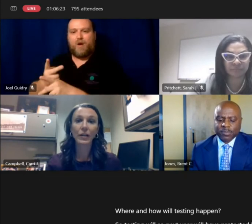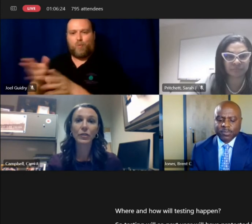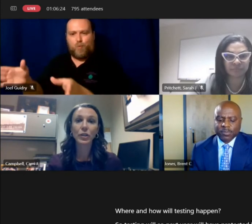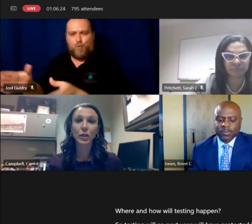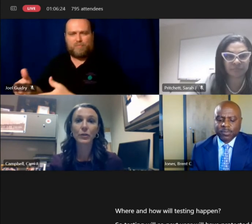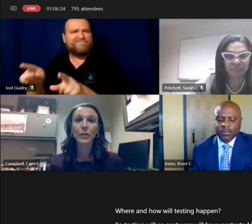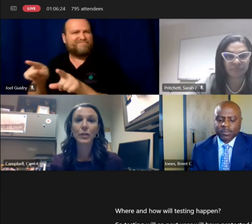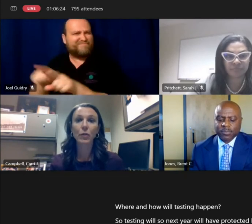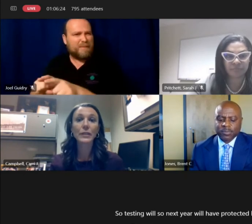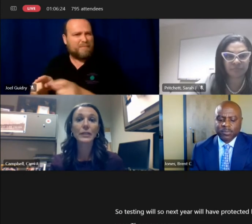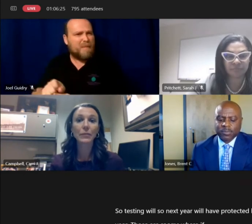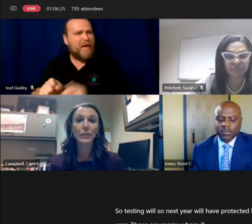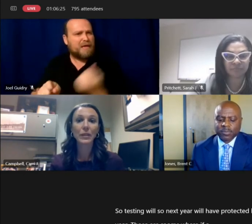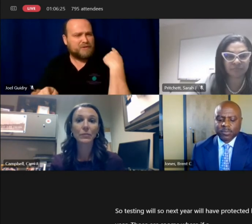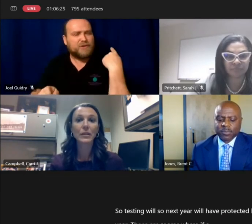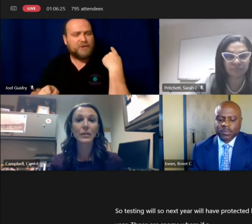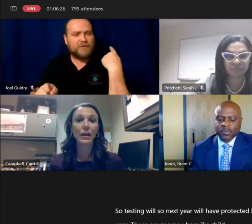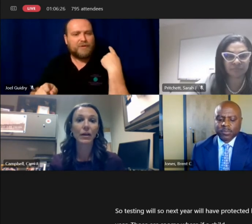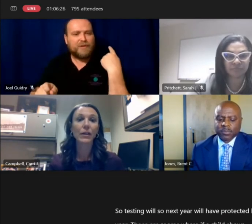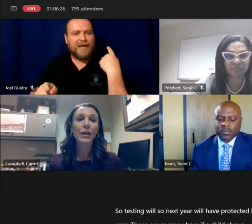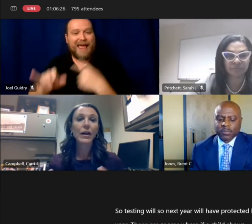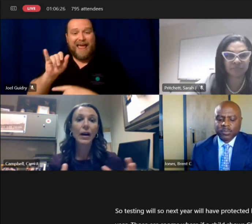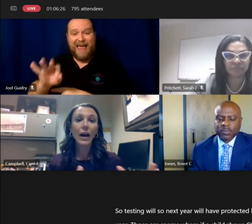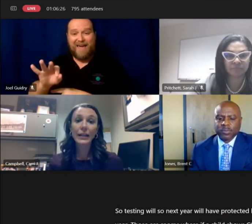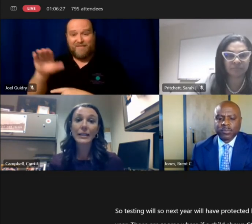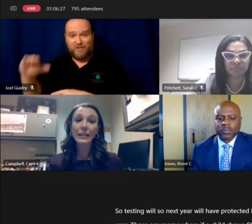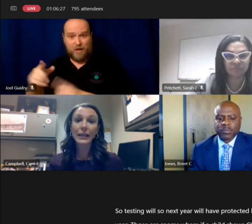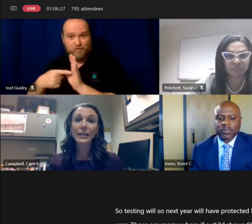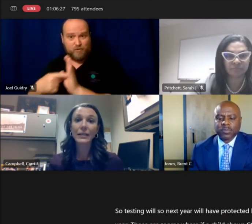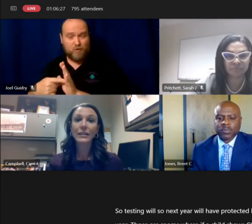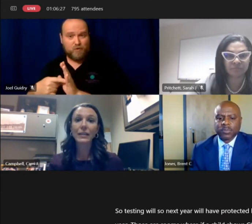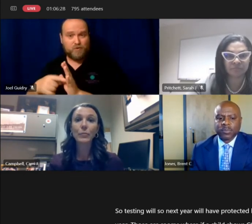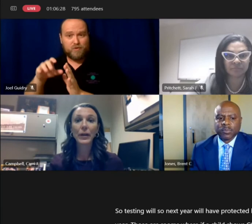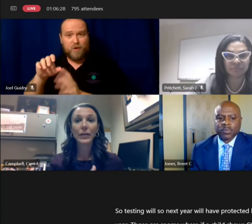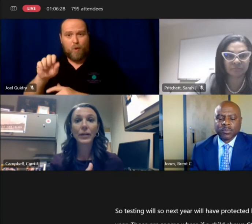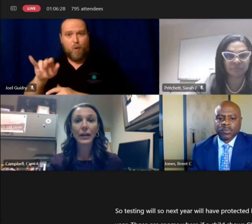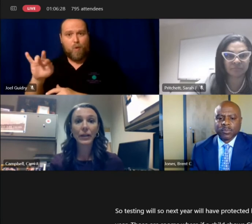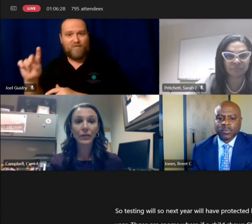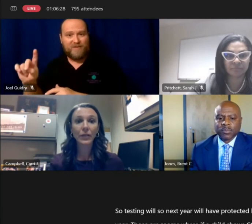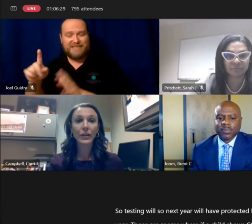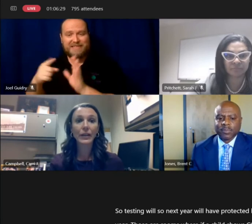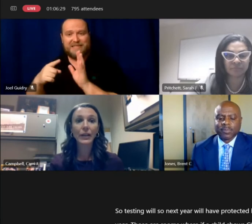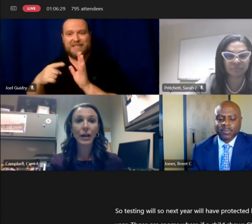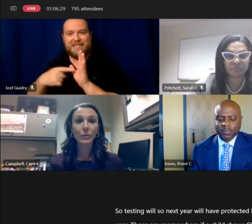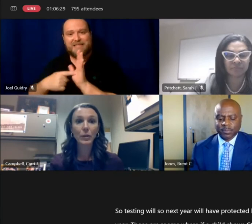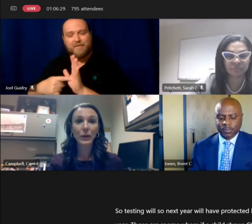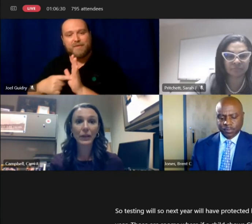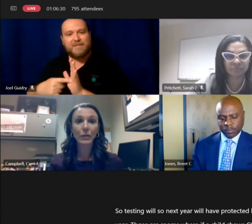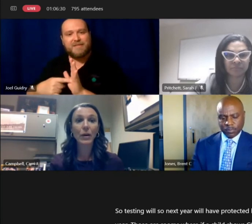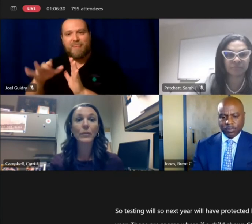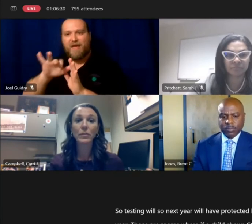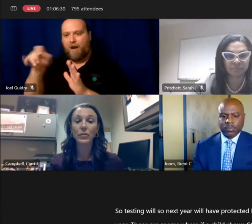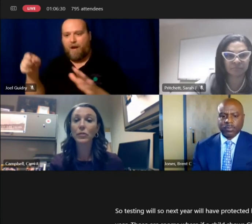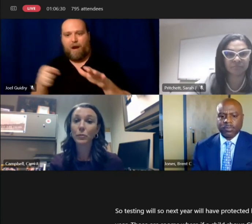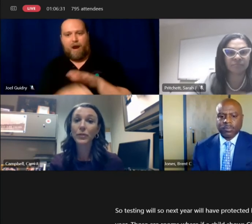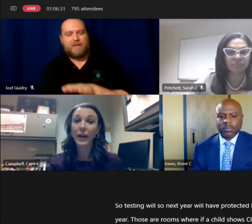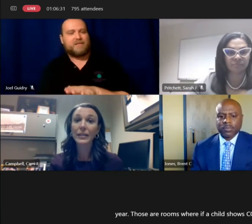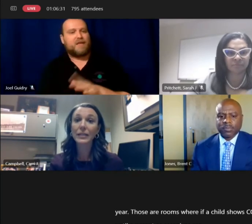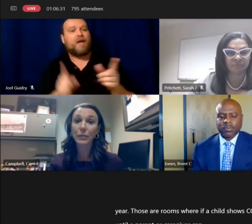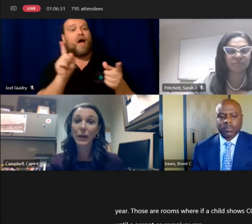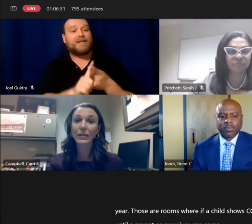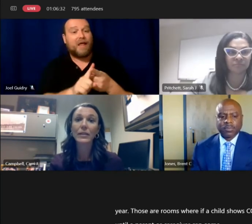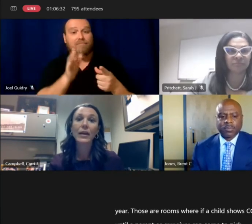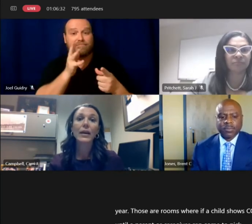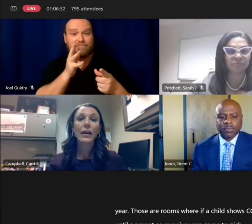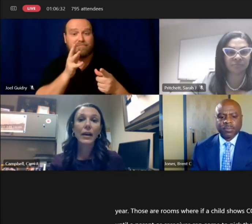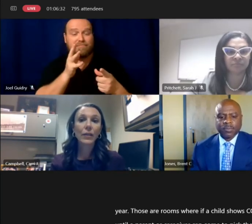child shows COVID symptoms, they are isolated until a parent or caregiver can come to pick them up. It's a supervised